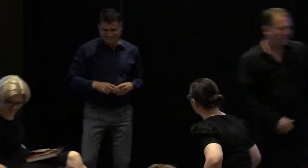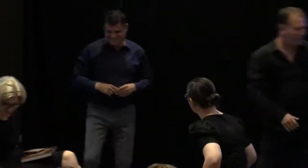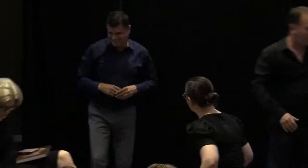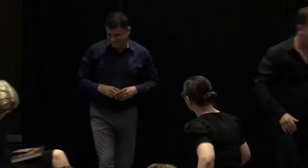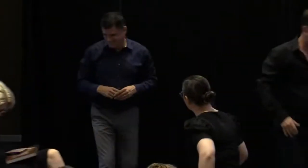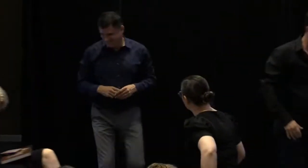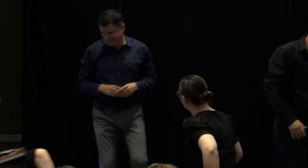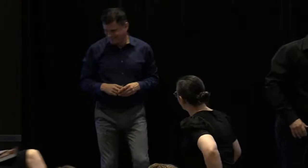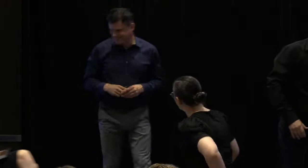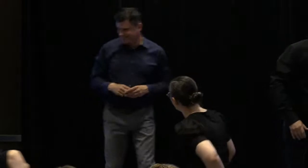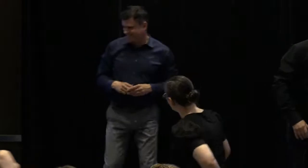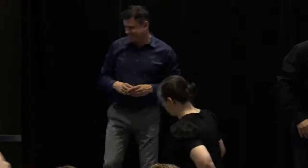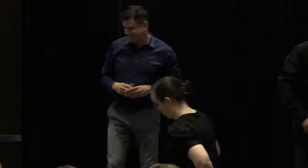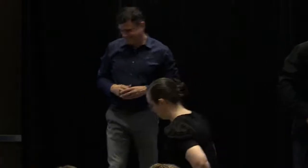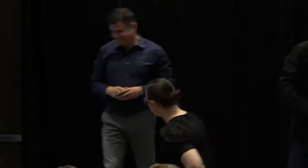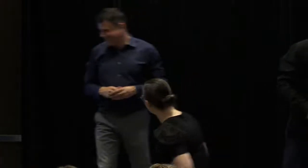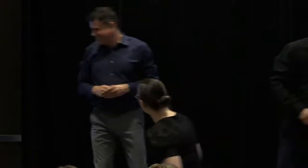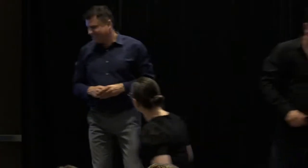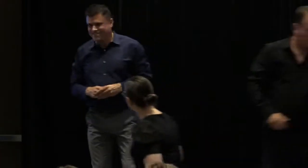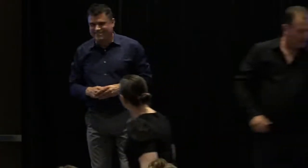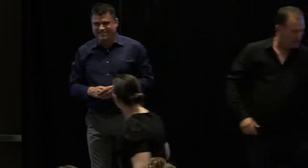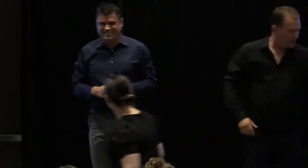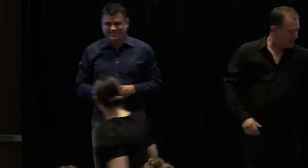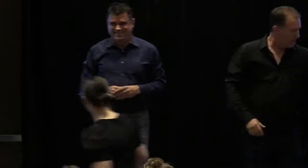Bob, awesome. Thank you so much.